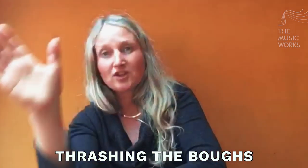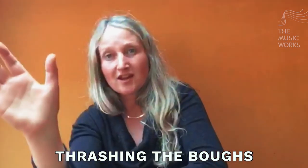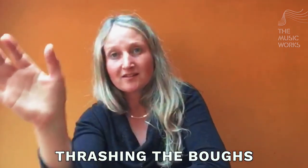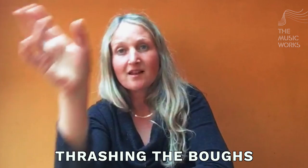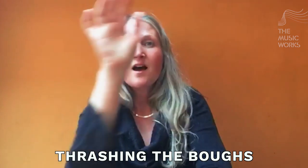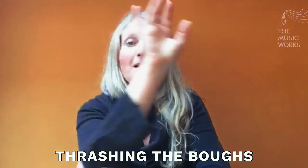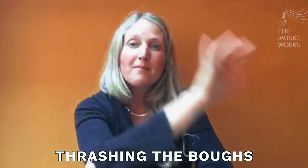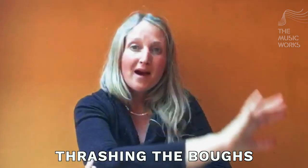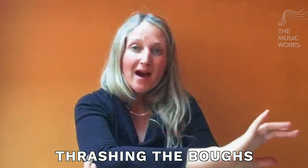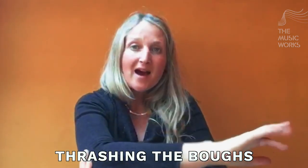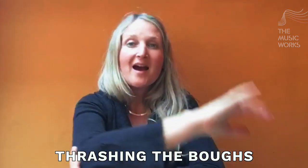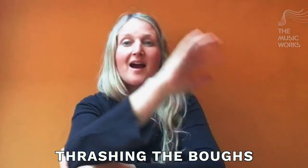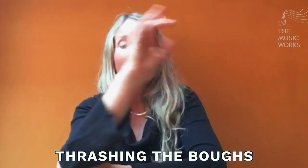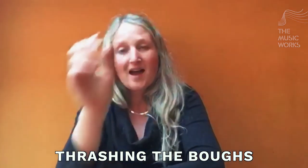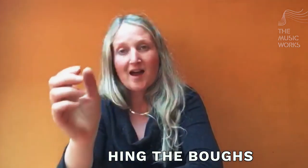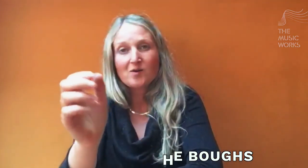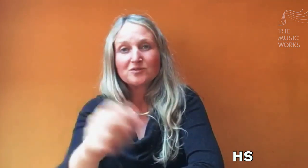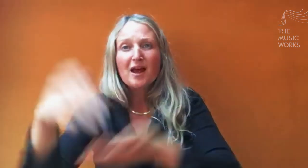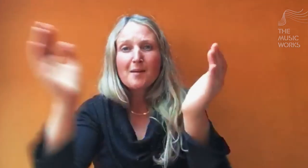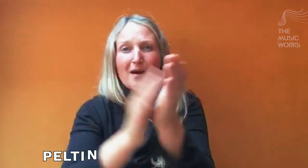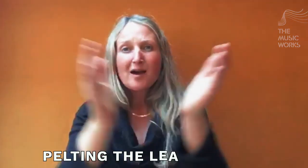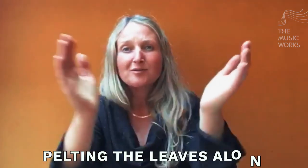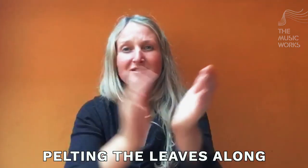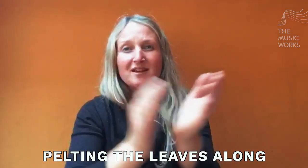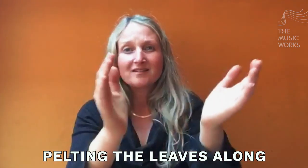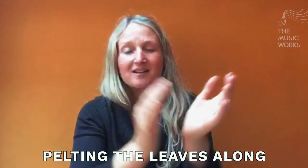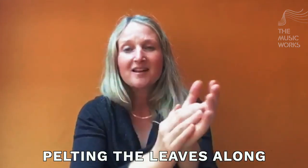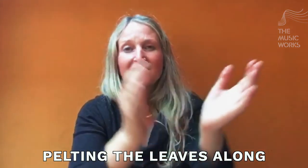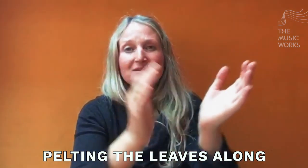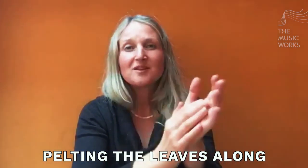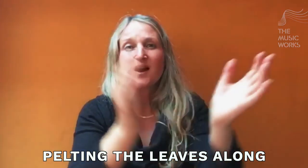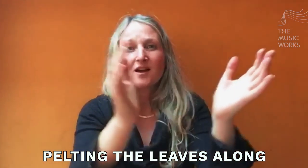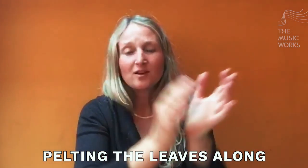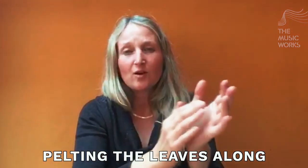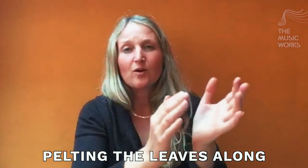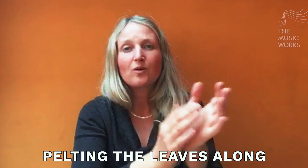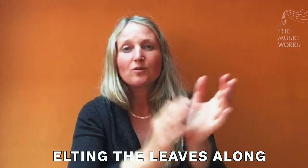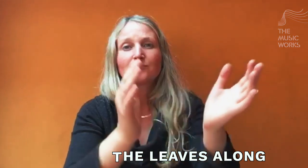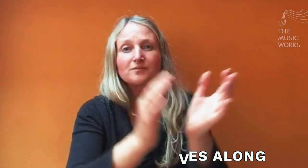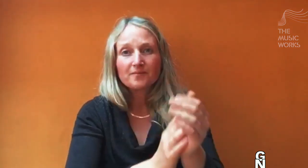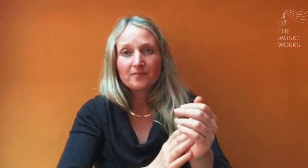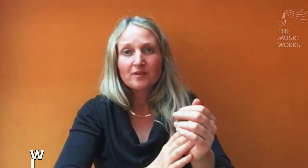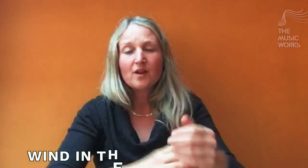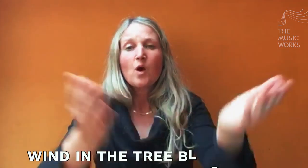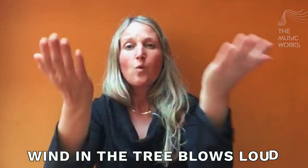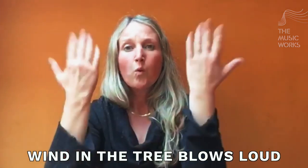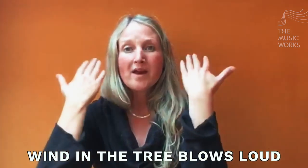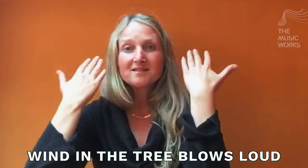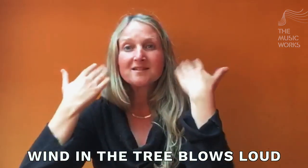Threshing the boughs, pelting the leaves along. Wind in